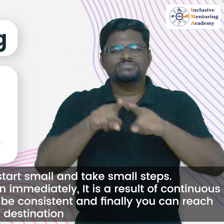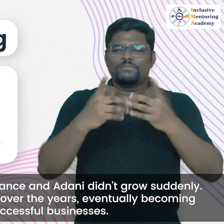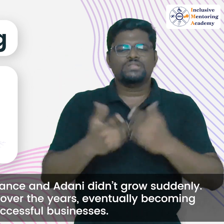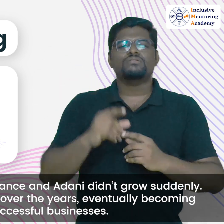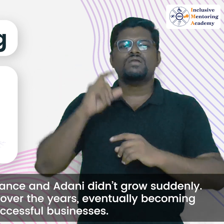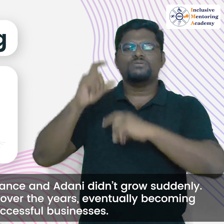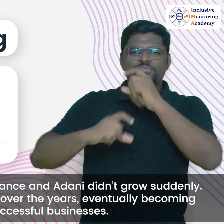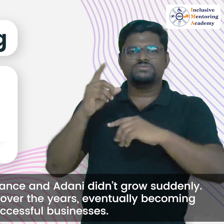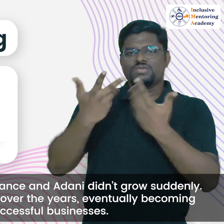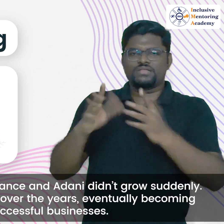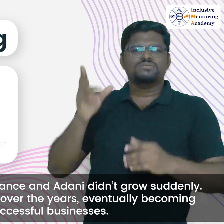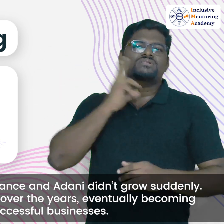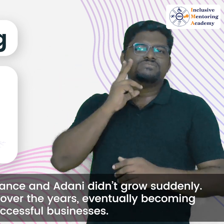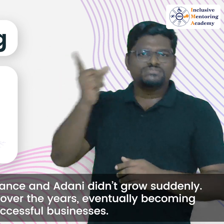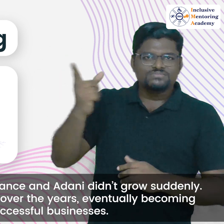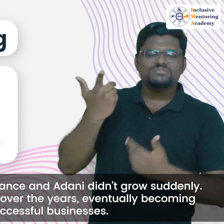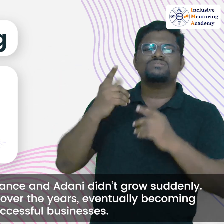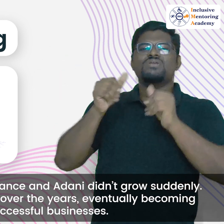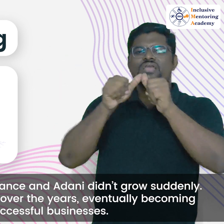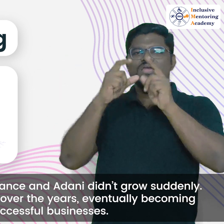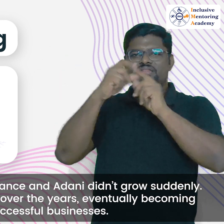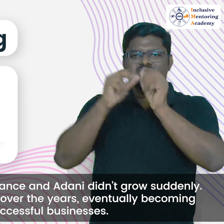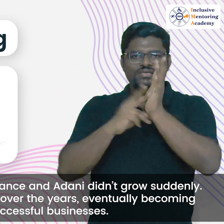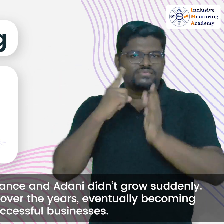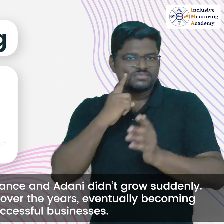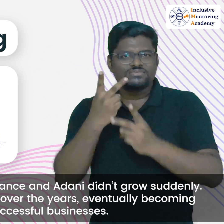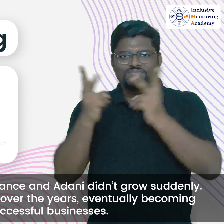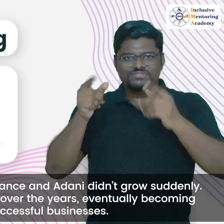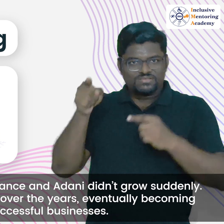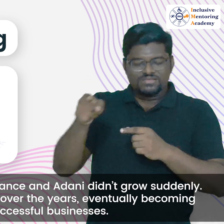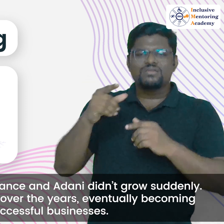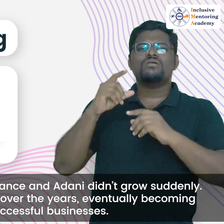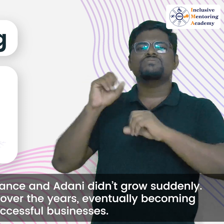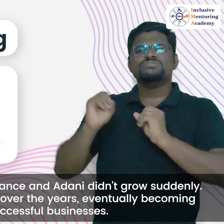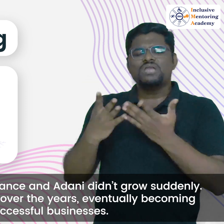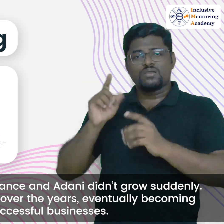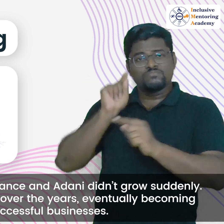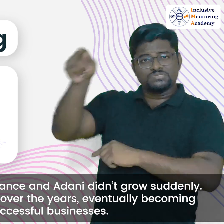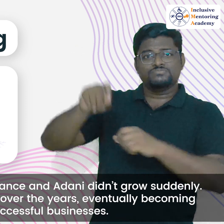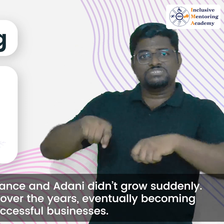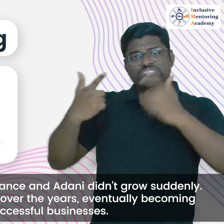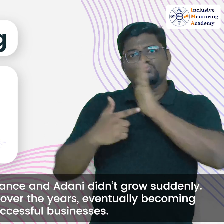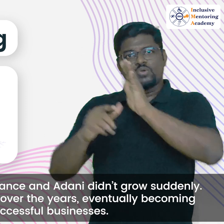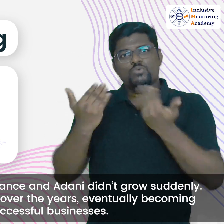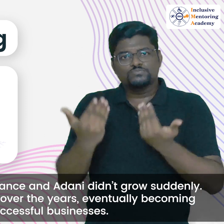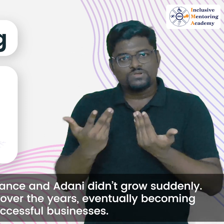Example. Companies like Reliance and Adani didn't grow suddenly. They expanded step by step over the